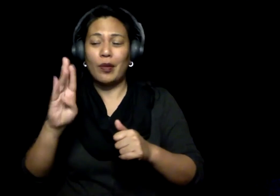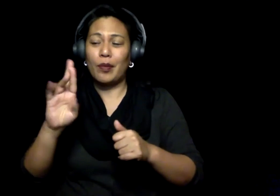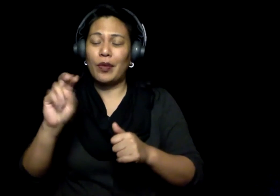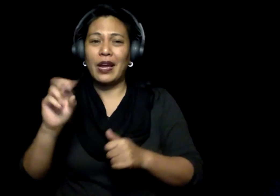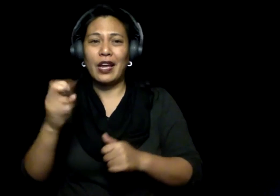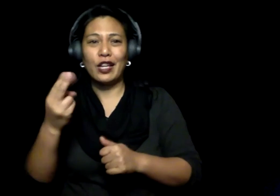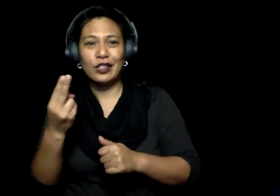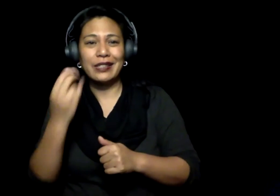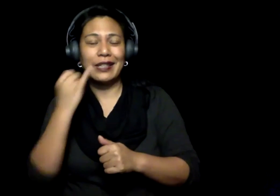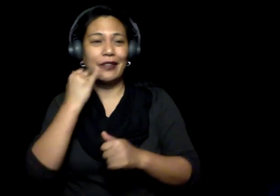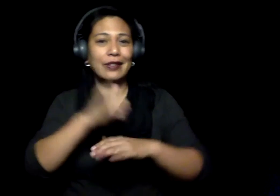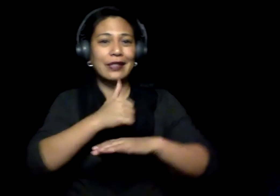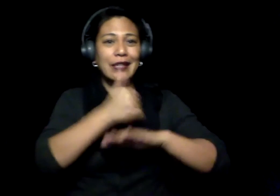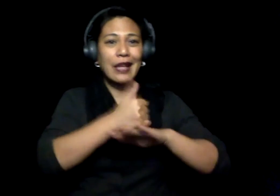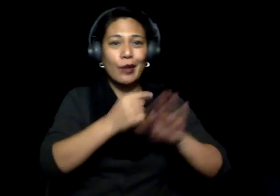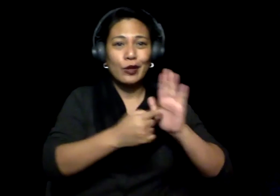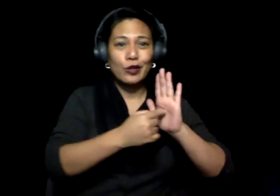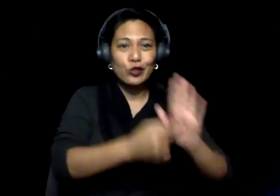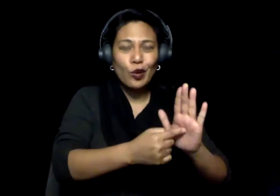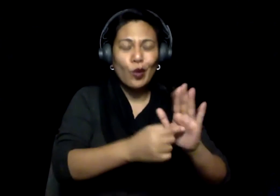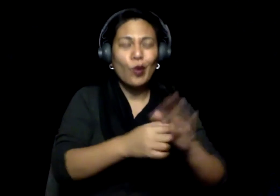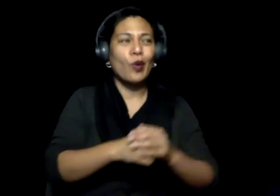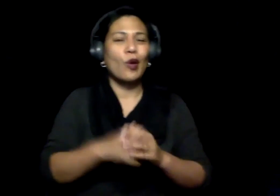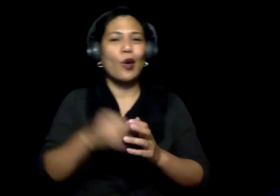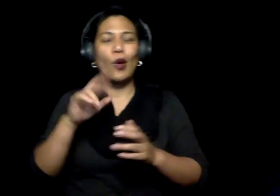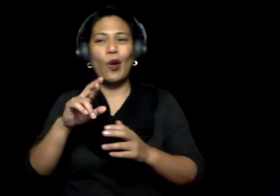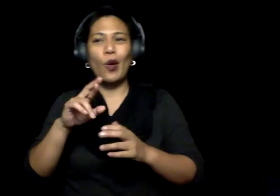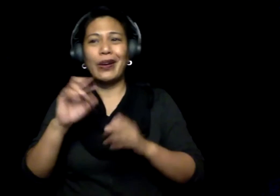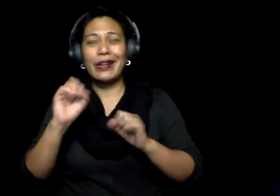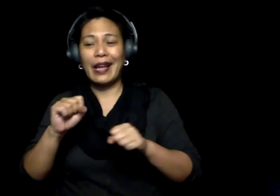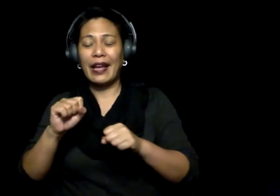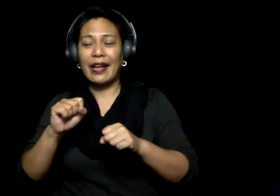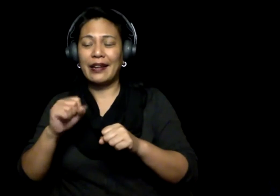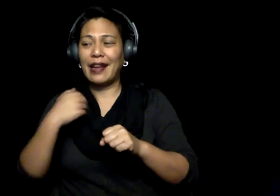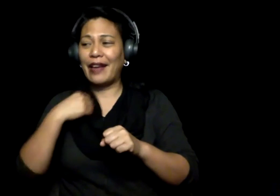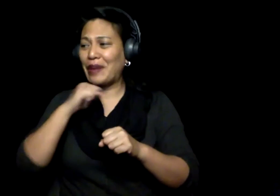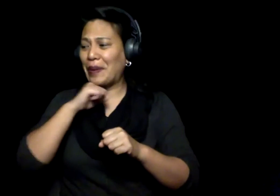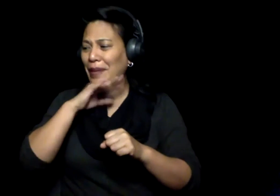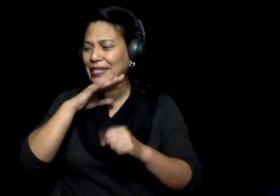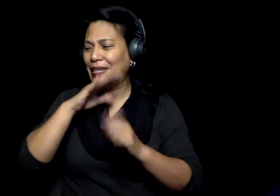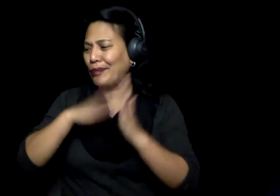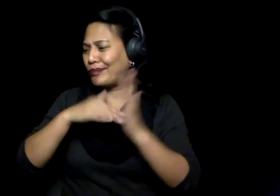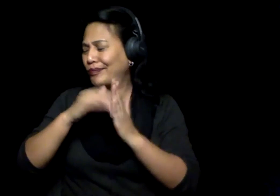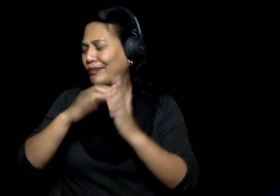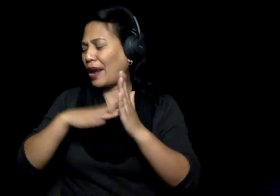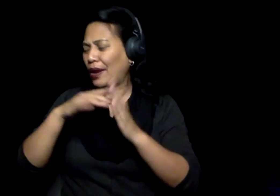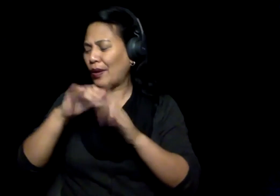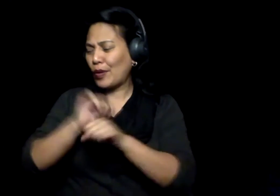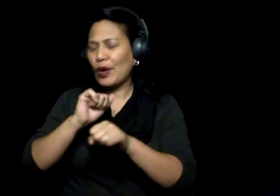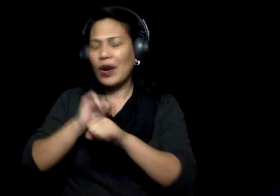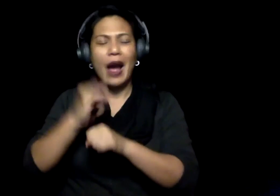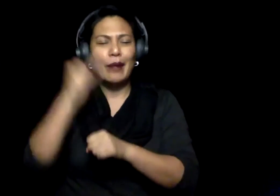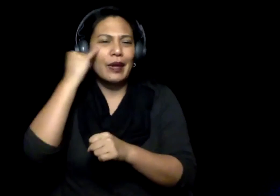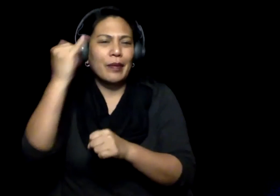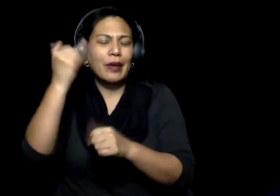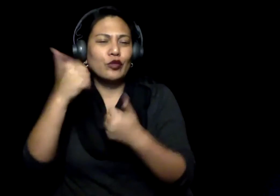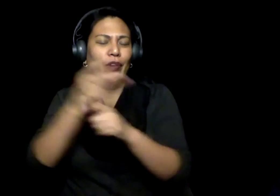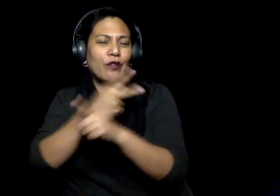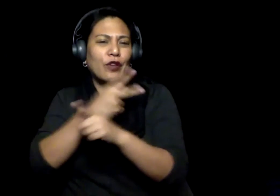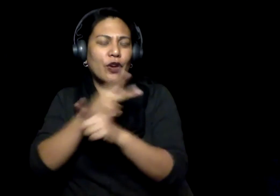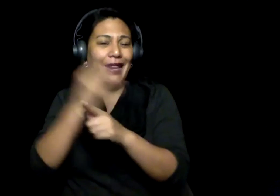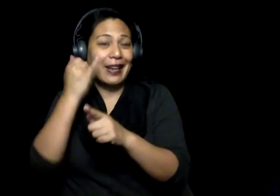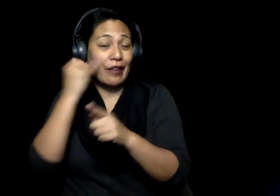if there's space to do some kind of messy work. I'm just trying to imagine if I could do a sort of an